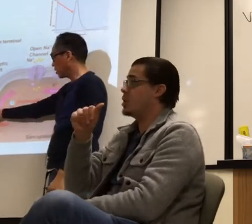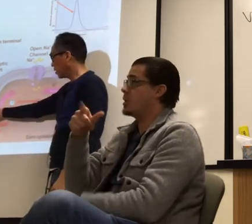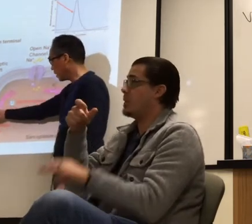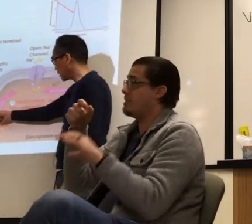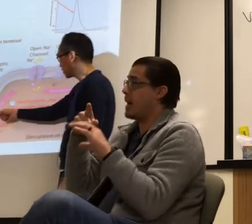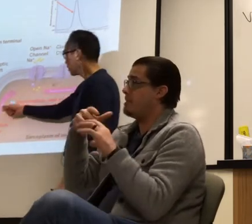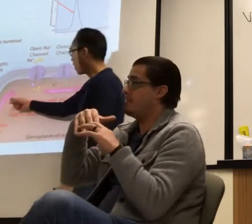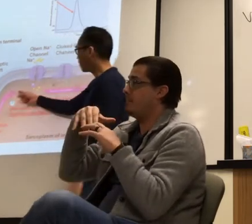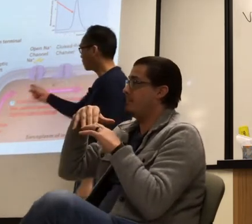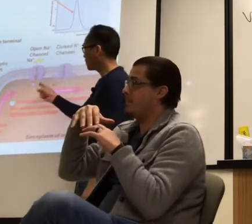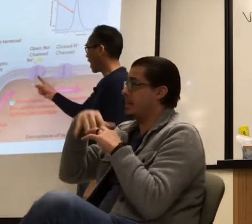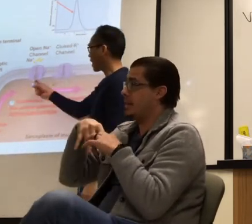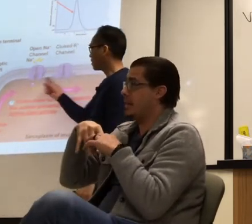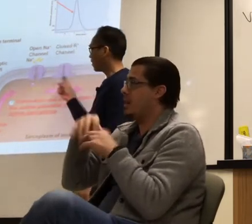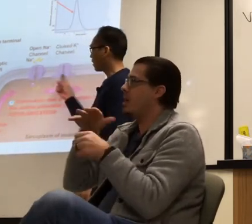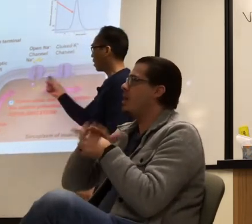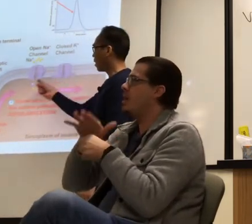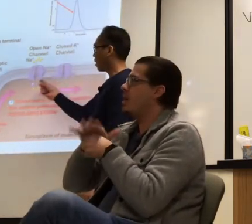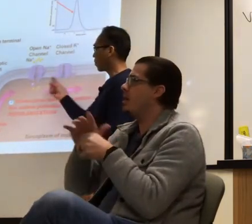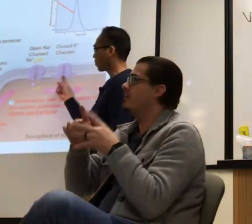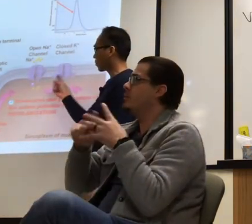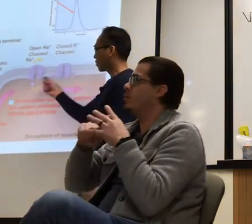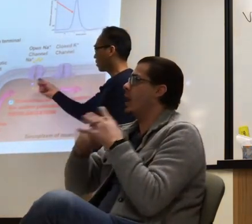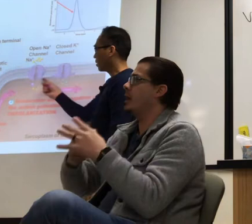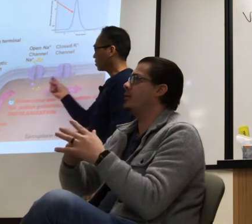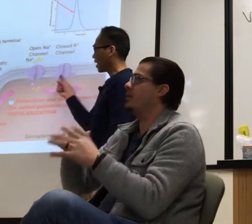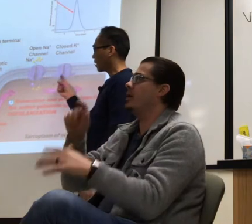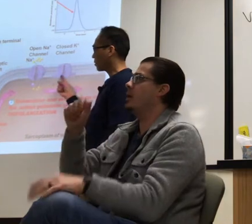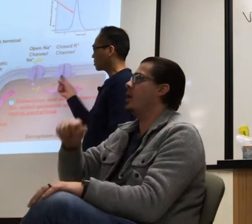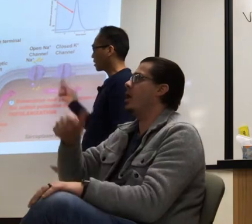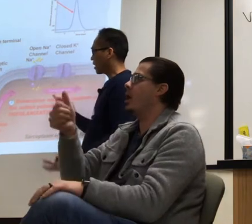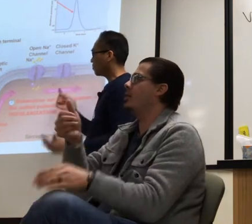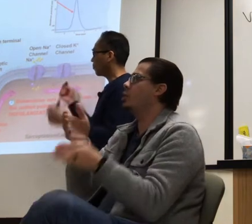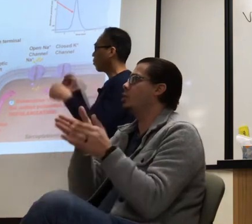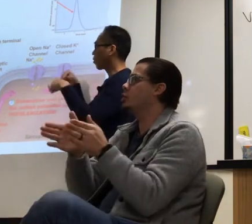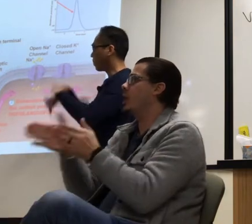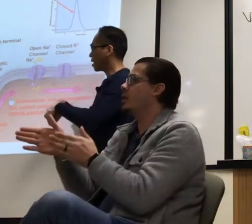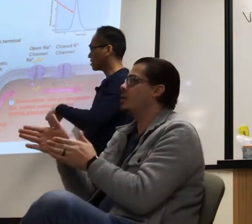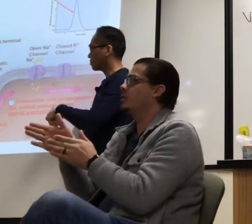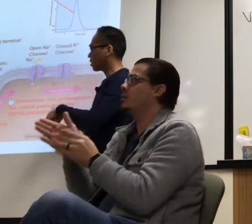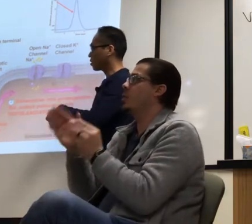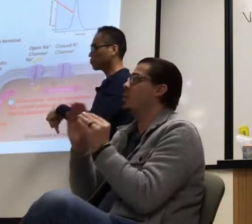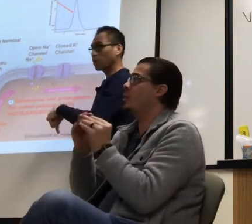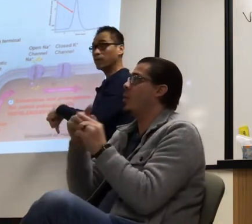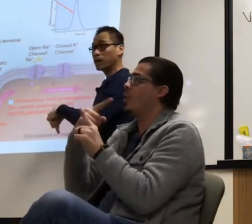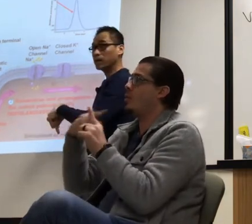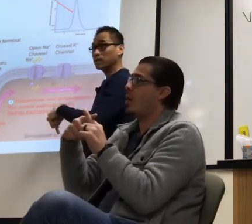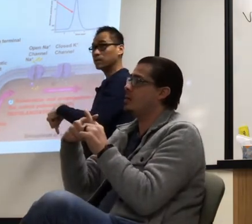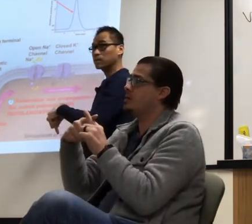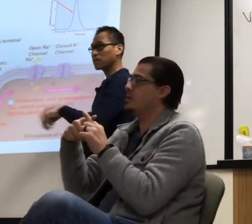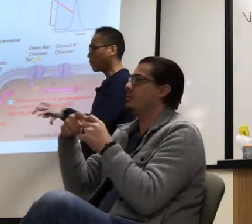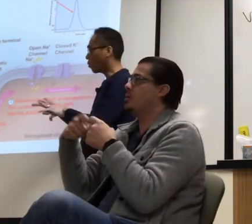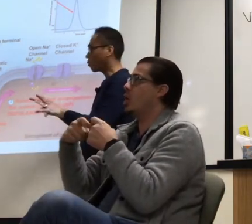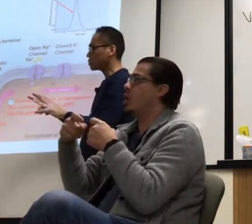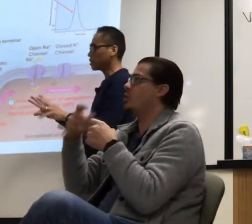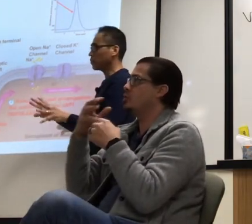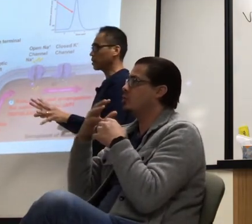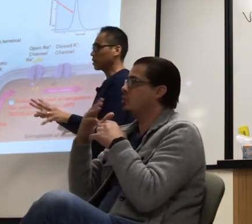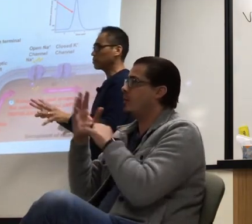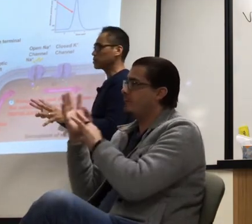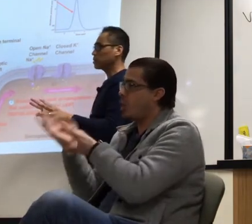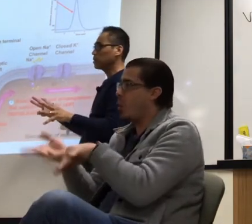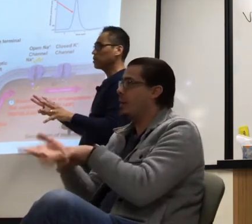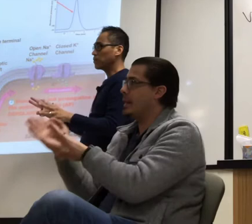gets in, it's enough to activate other channels to keep more positive charge flowing in. So so that the whole